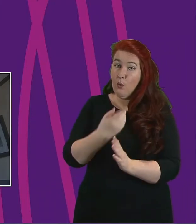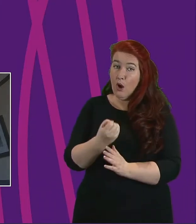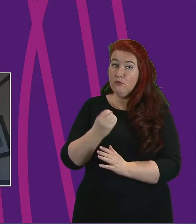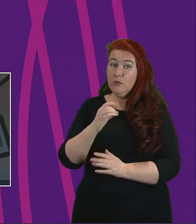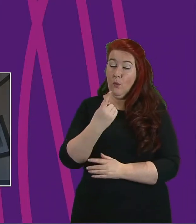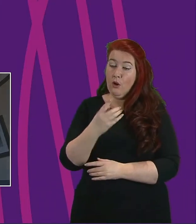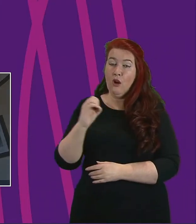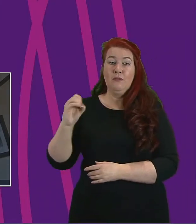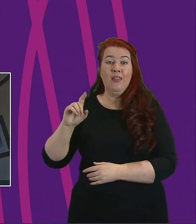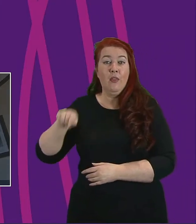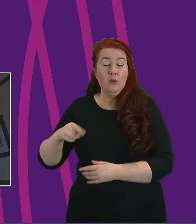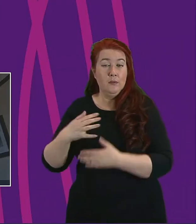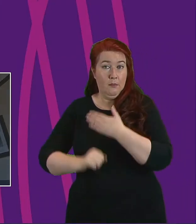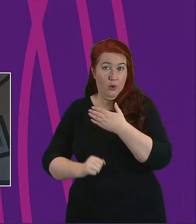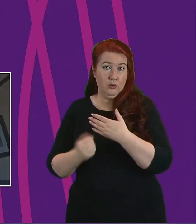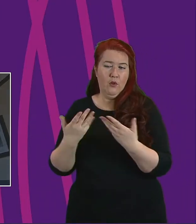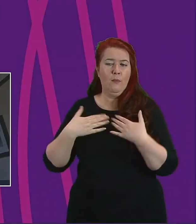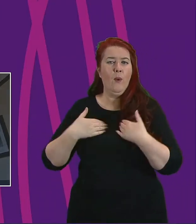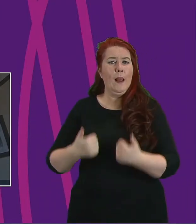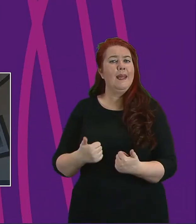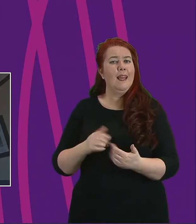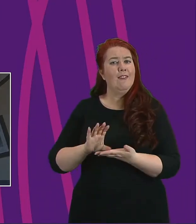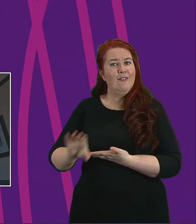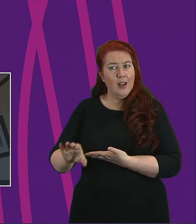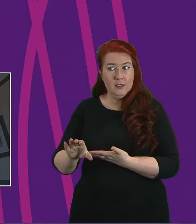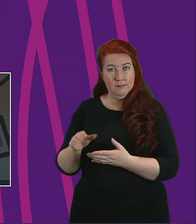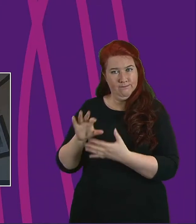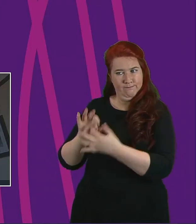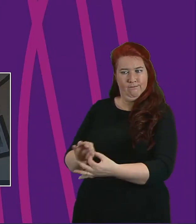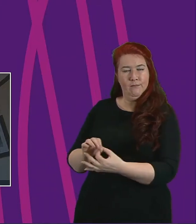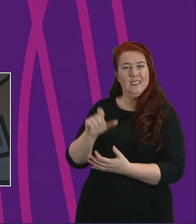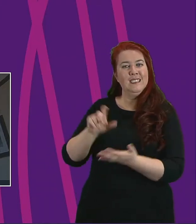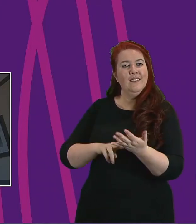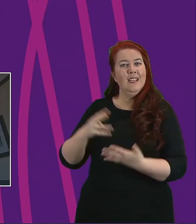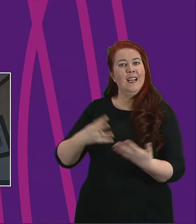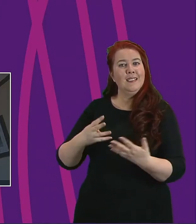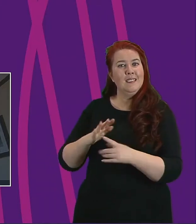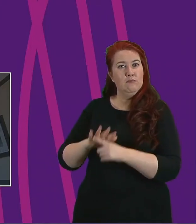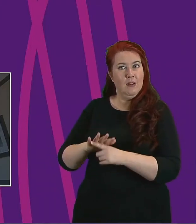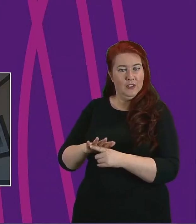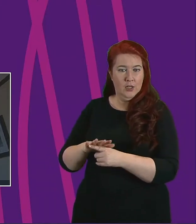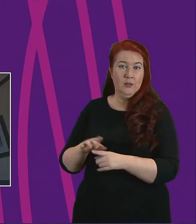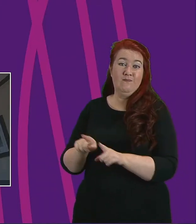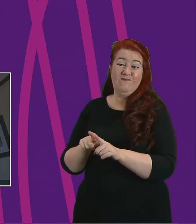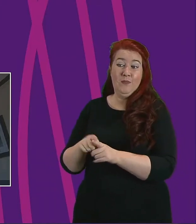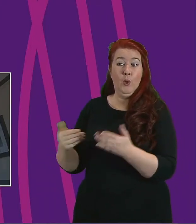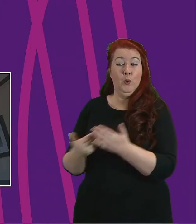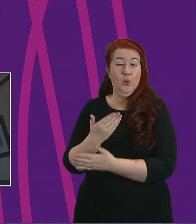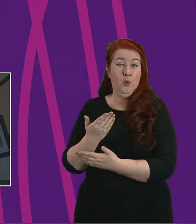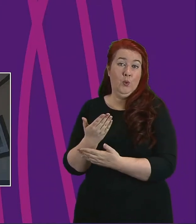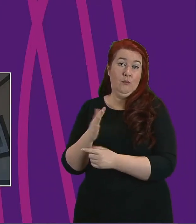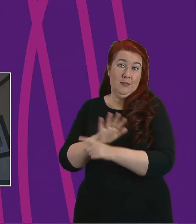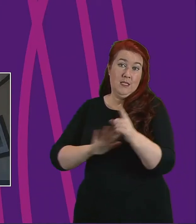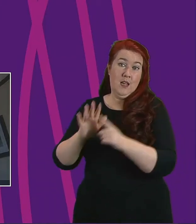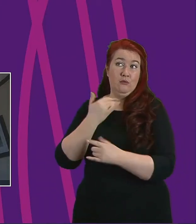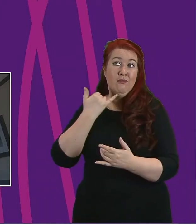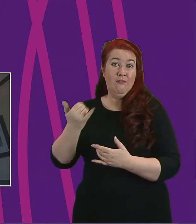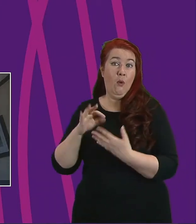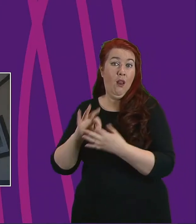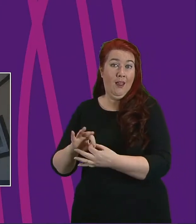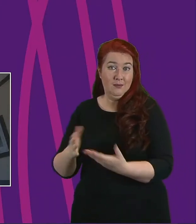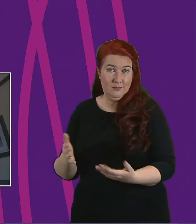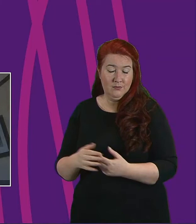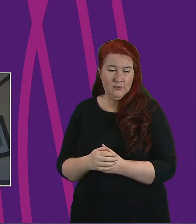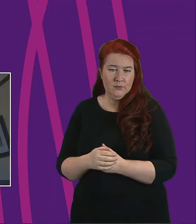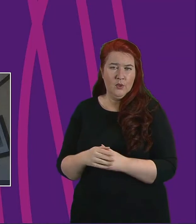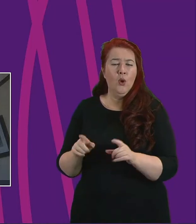from the Wellbeing Fund to support their COVID-related pressures, including the new national helpline. And we also provide funding